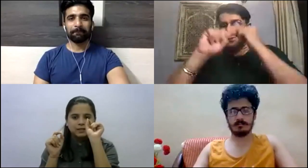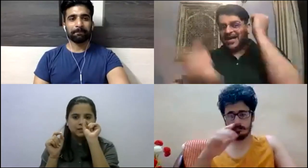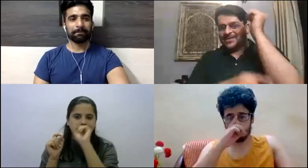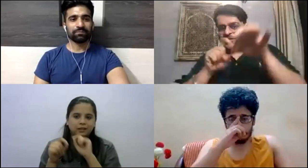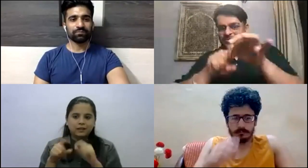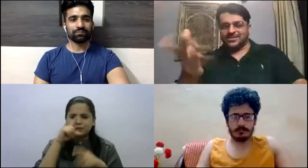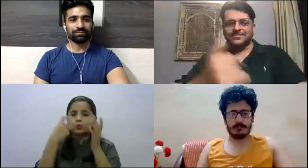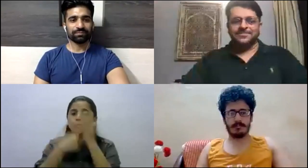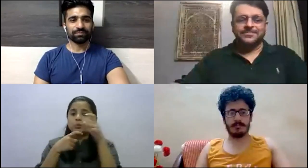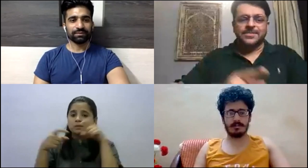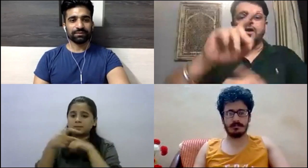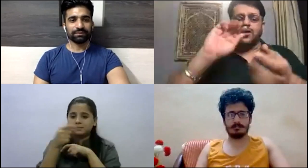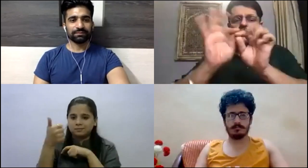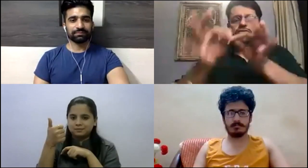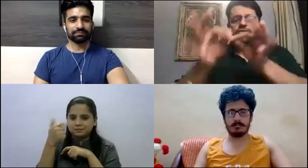Just a second.